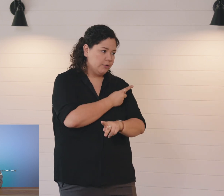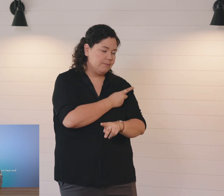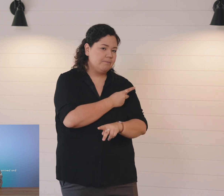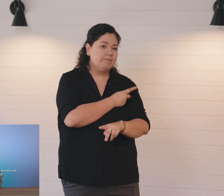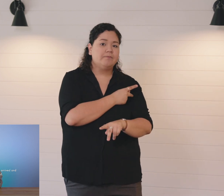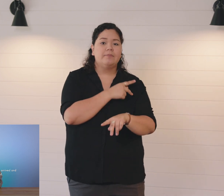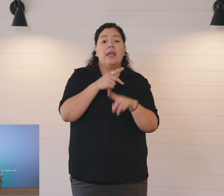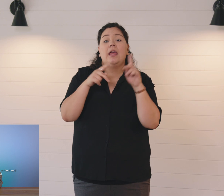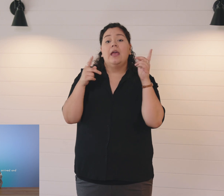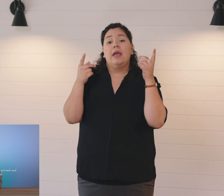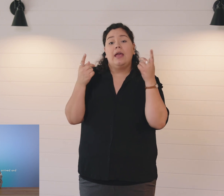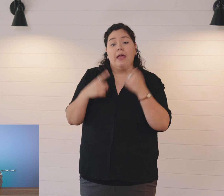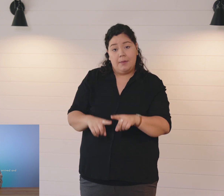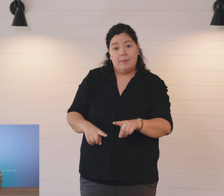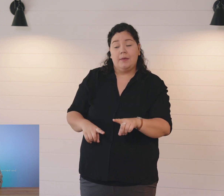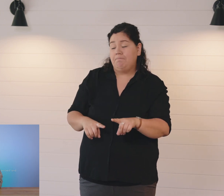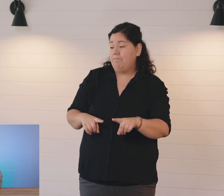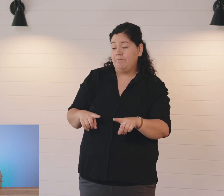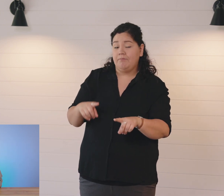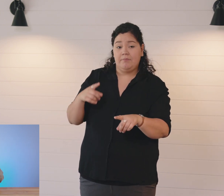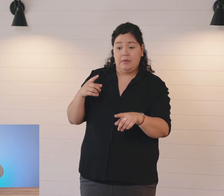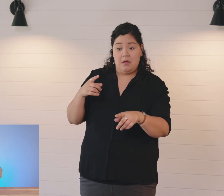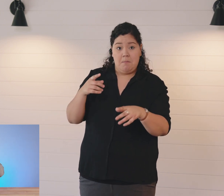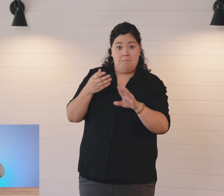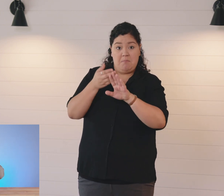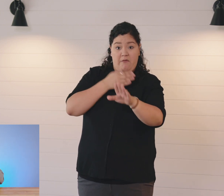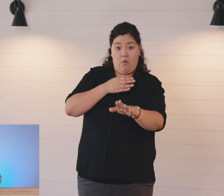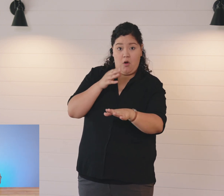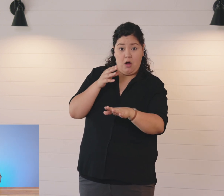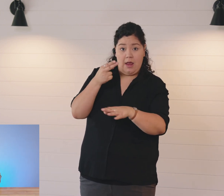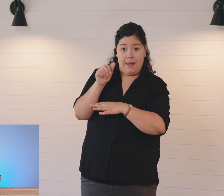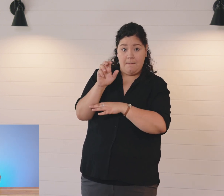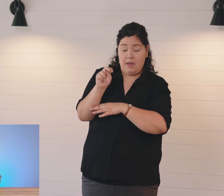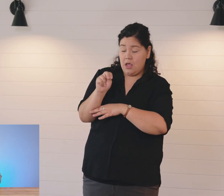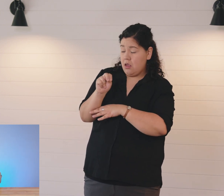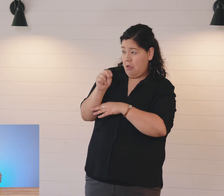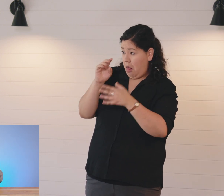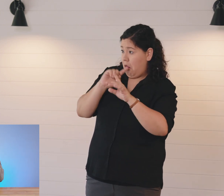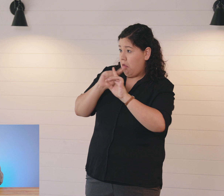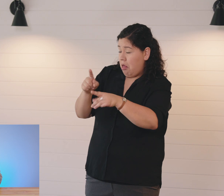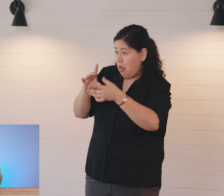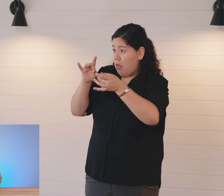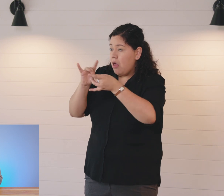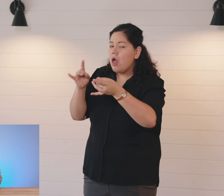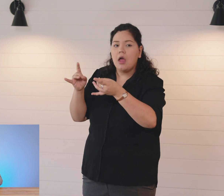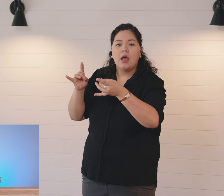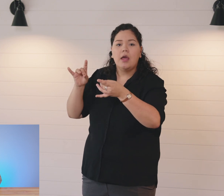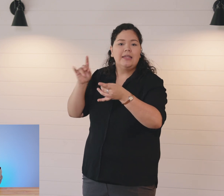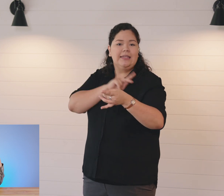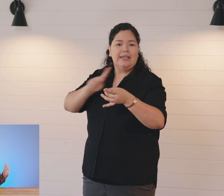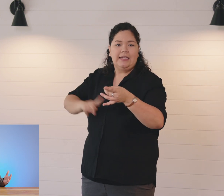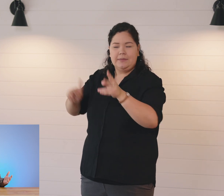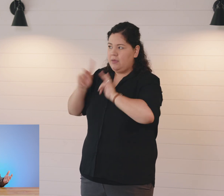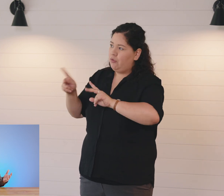arrived and hurried Haman away to the banquet Esther had prepared. He's got his head totally covered in grief, probably not just because he's